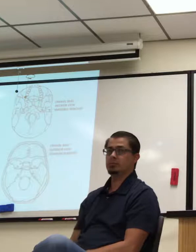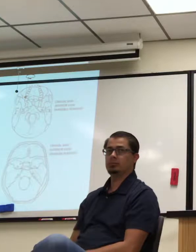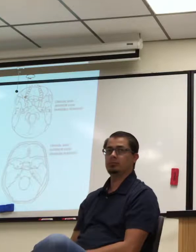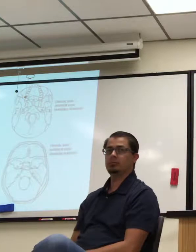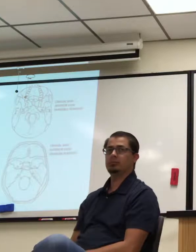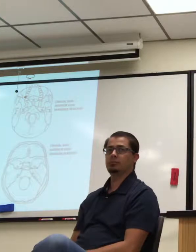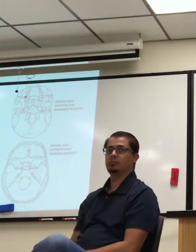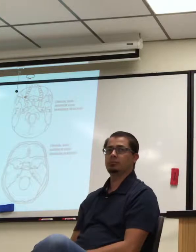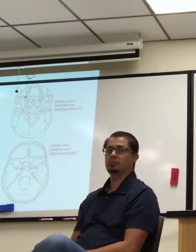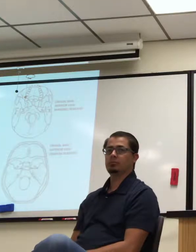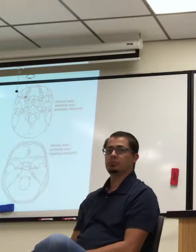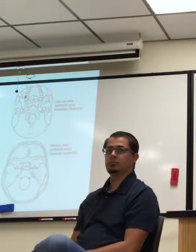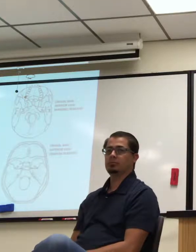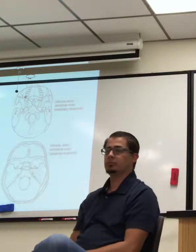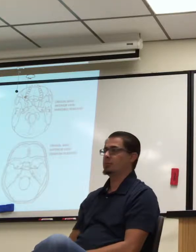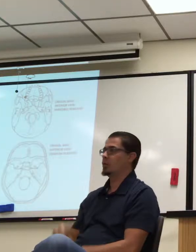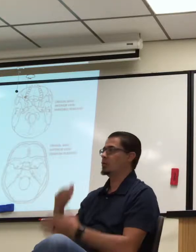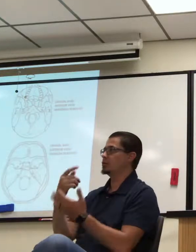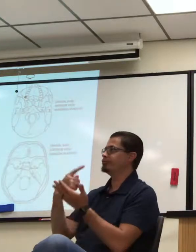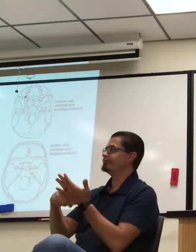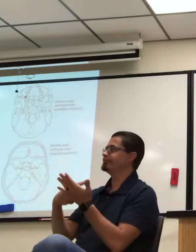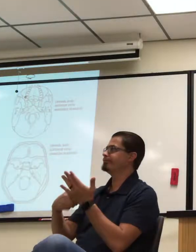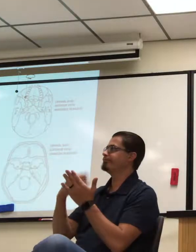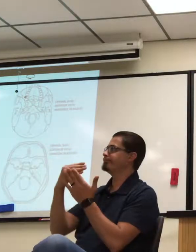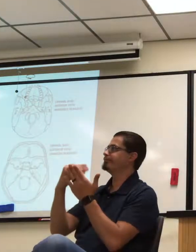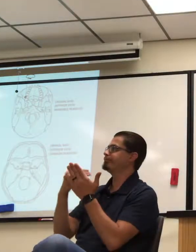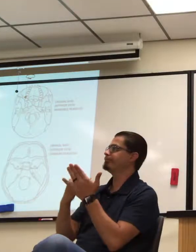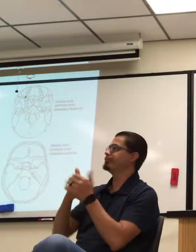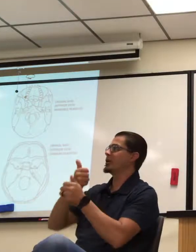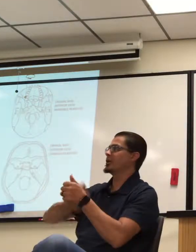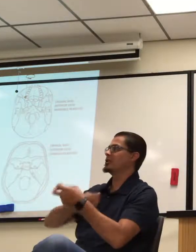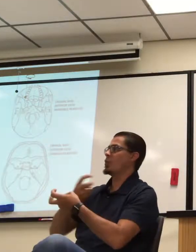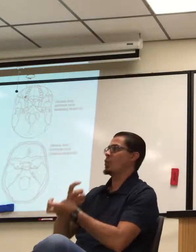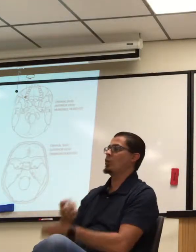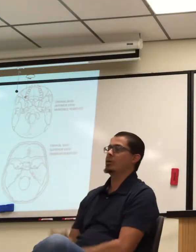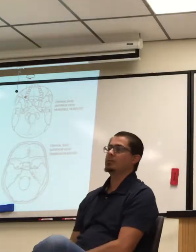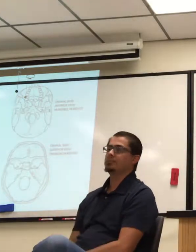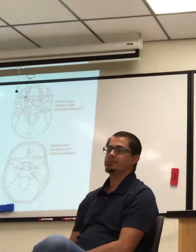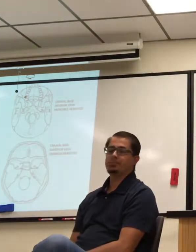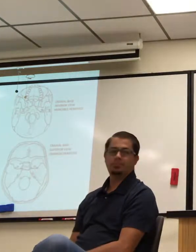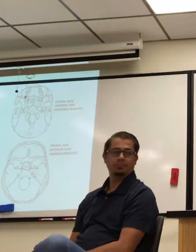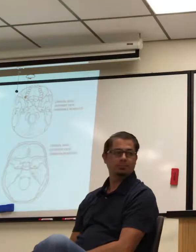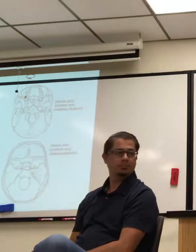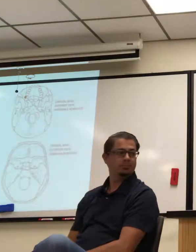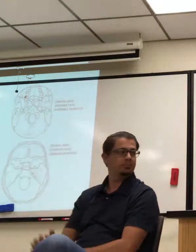These are the 22 bones. We'll go through them. I'll erase it.